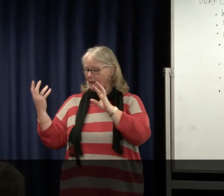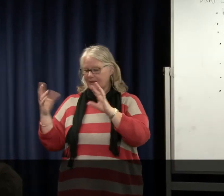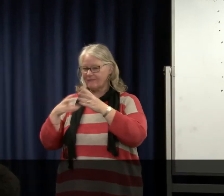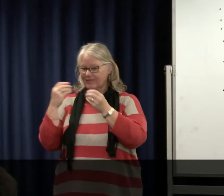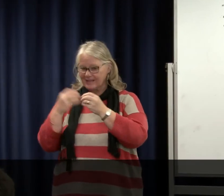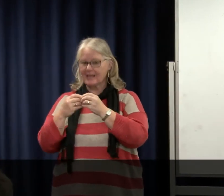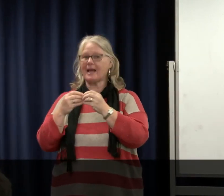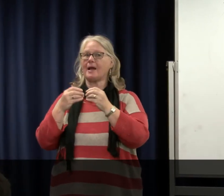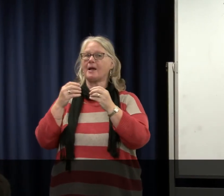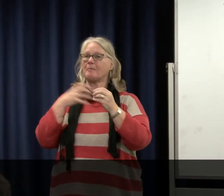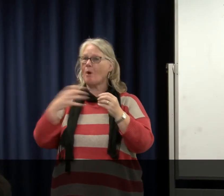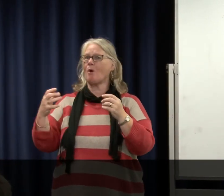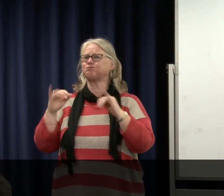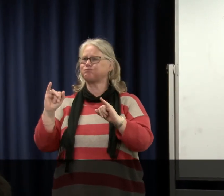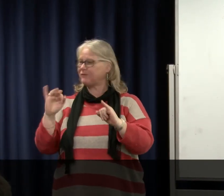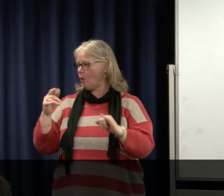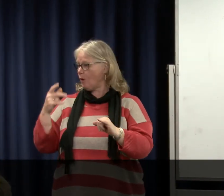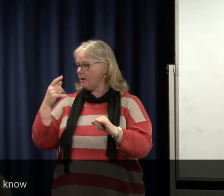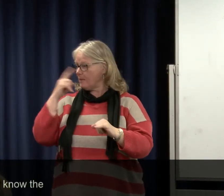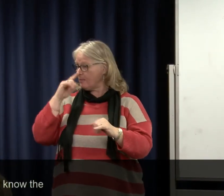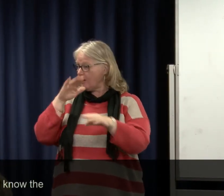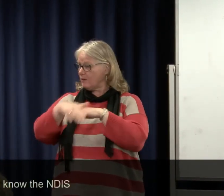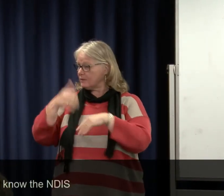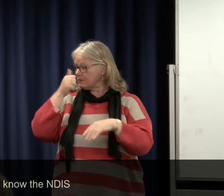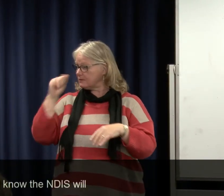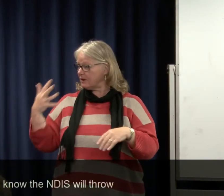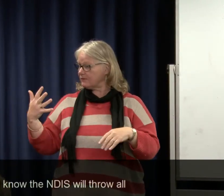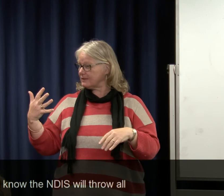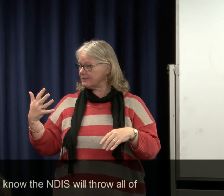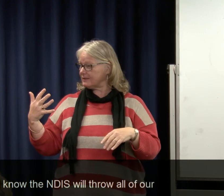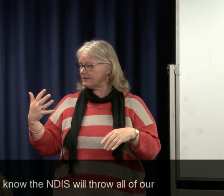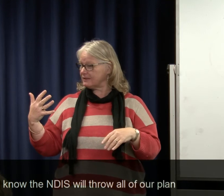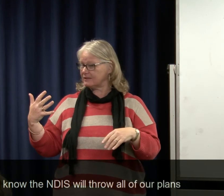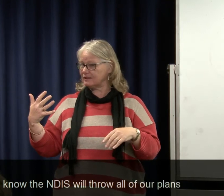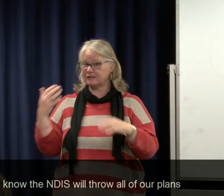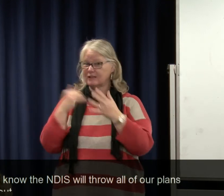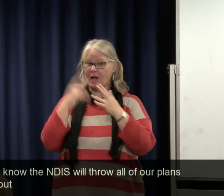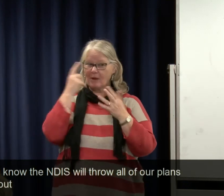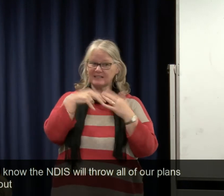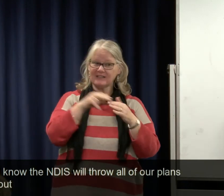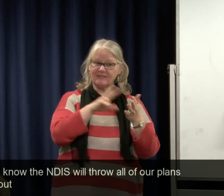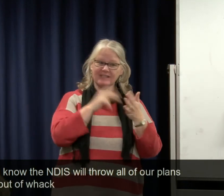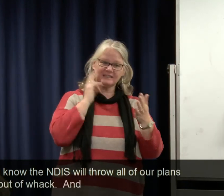I know the NDIS will throw all of our plans out of whack, and that will have a huge impact on individuals